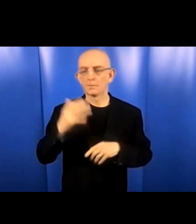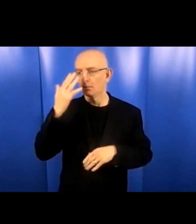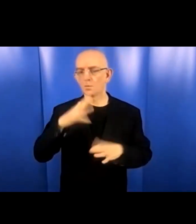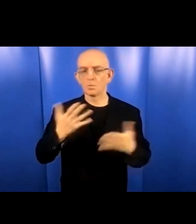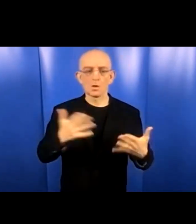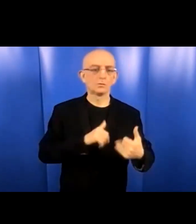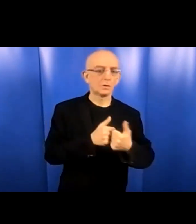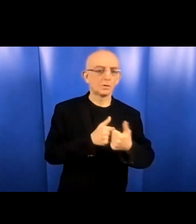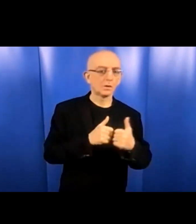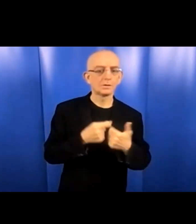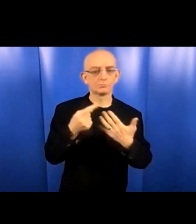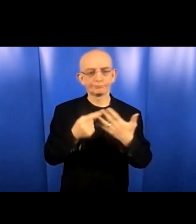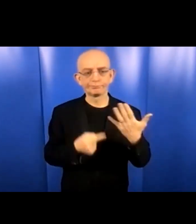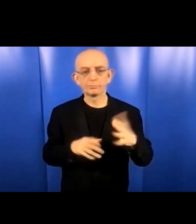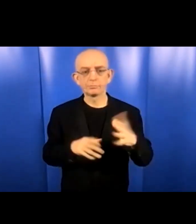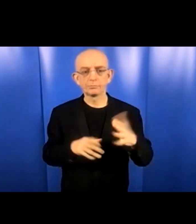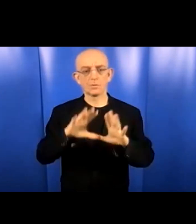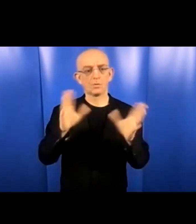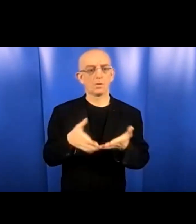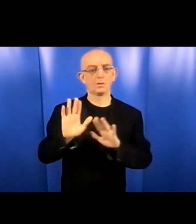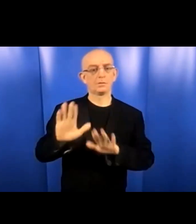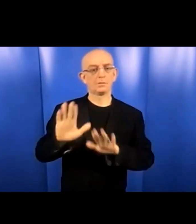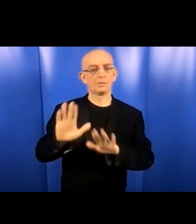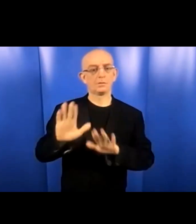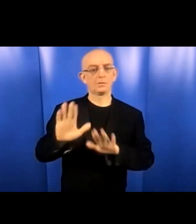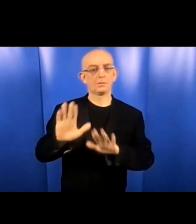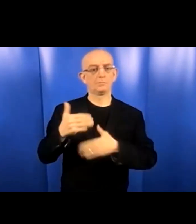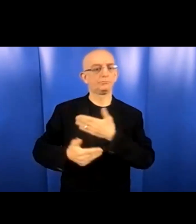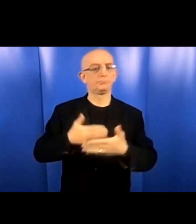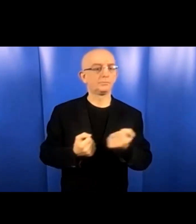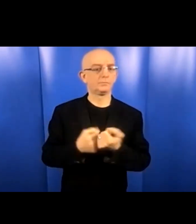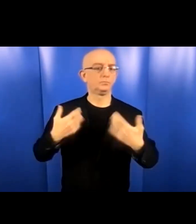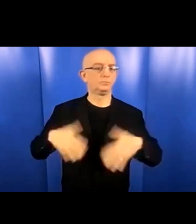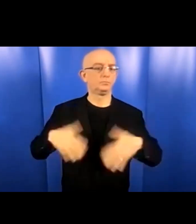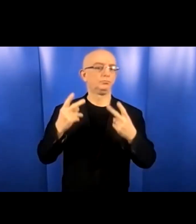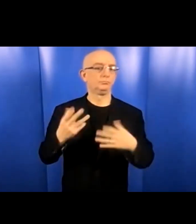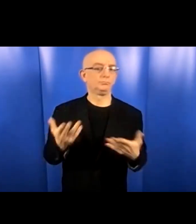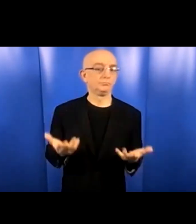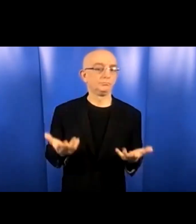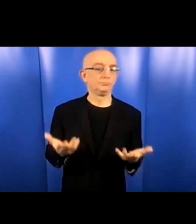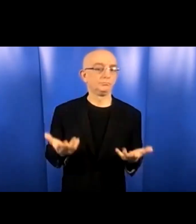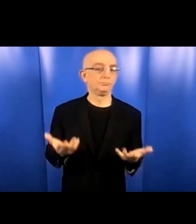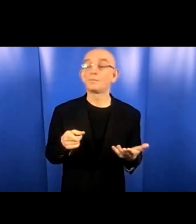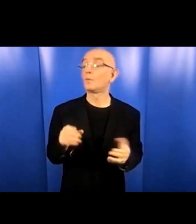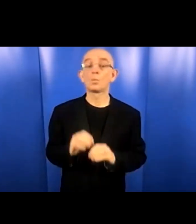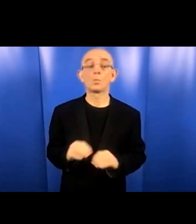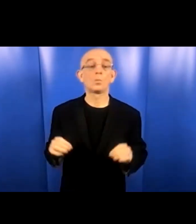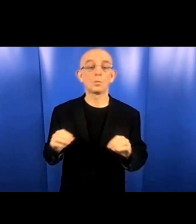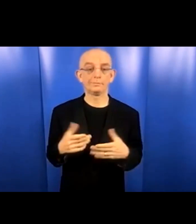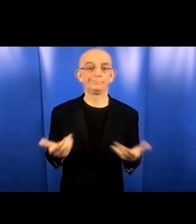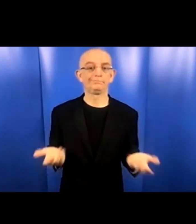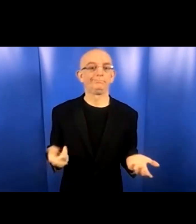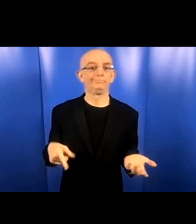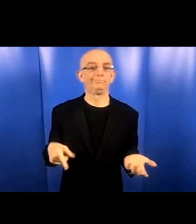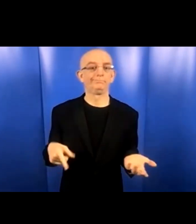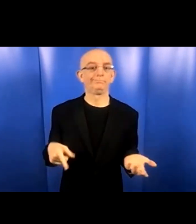they want to do the advocacy is very much crucial. Otherwise, if we say that the advocacy that we have been doing and the advocacy